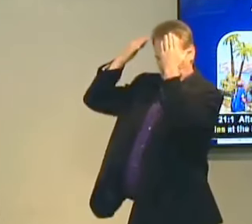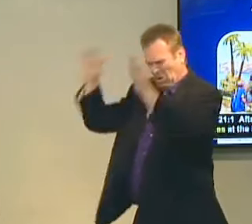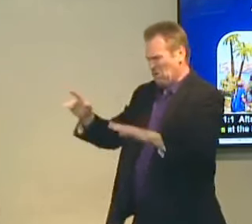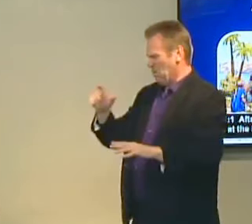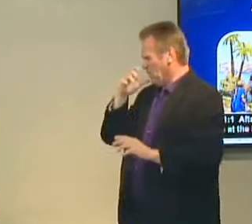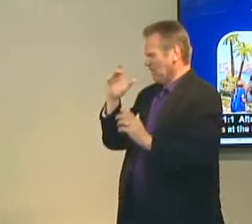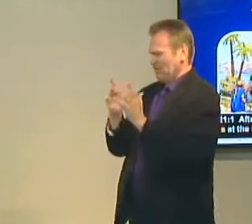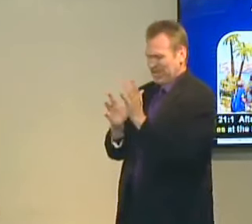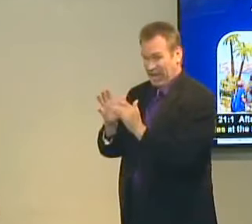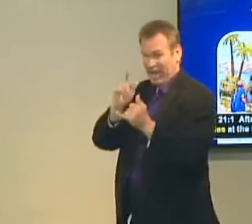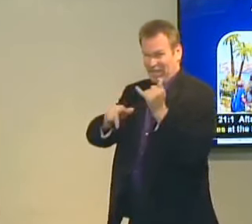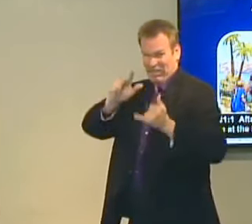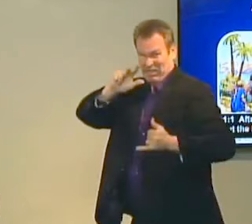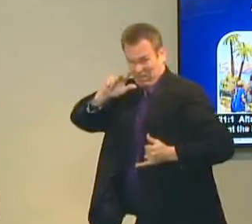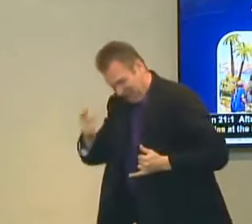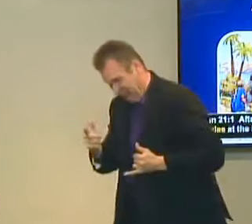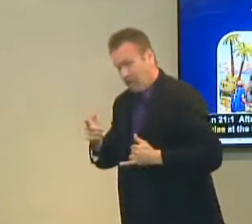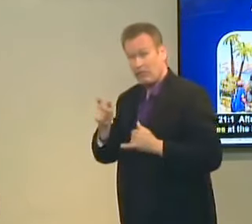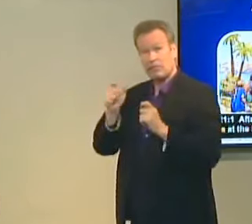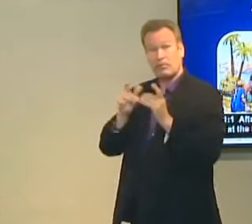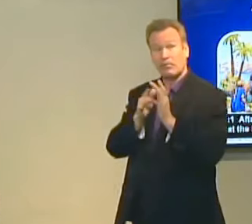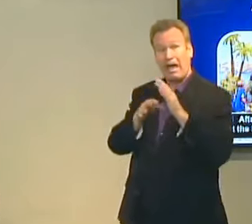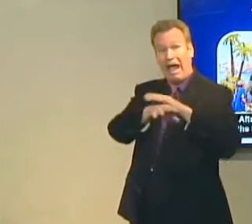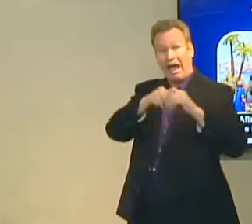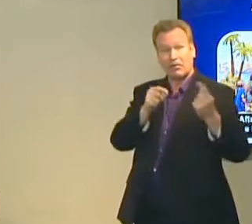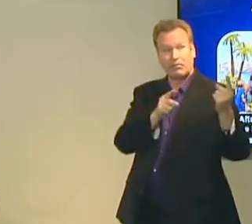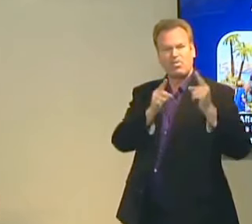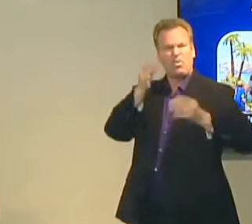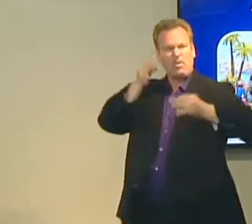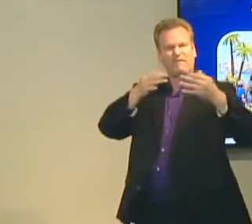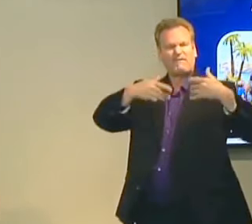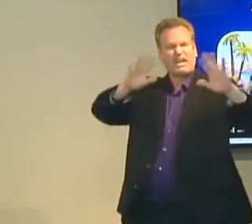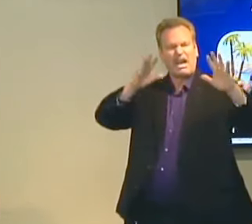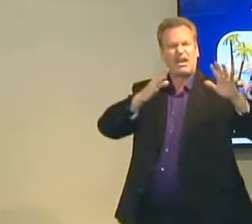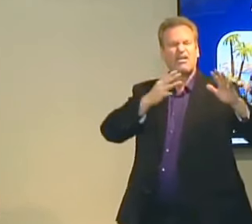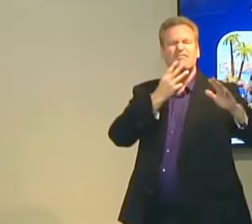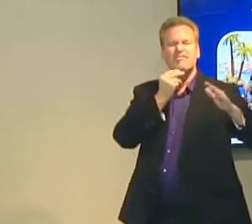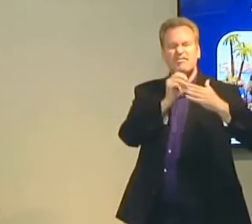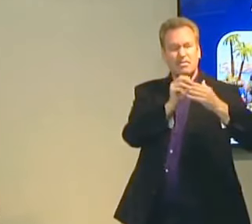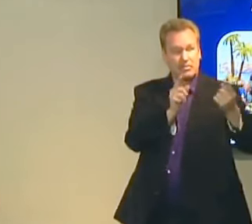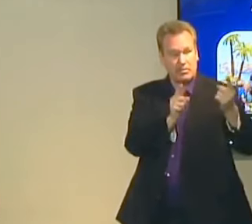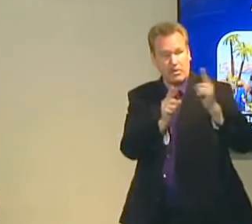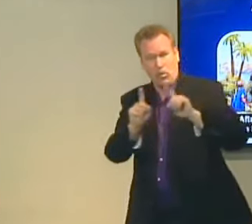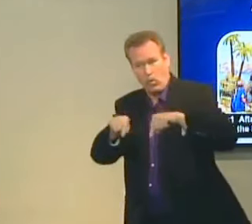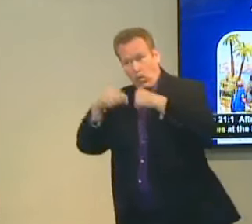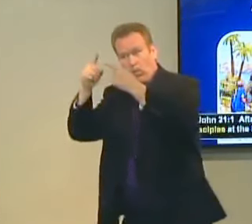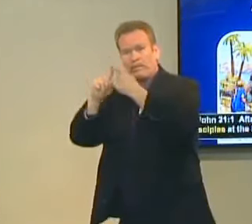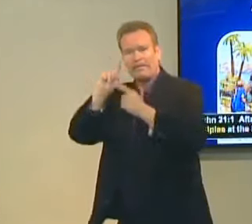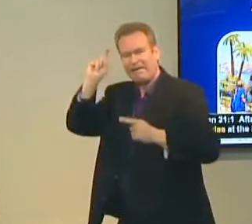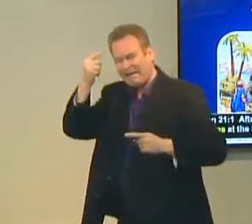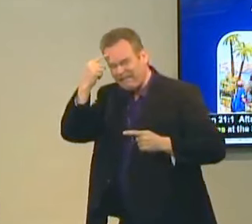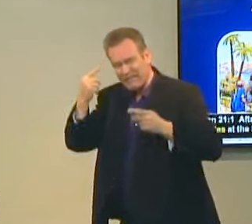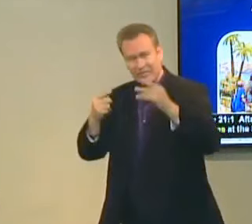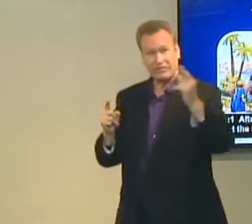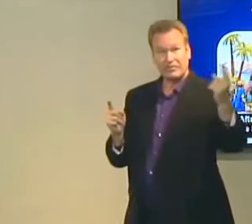And Peter said. No. I'll never do that. I would never. But he had. When Jesus was taken to the courts. And Peter went